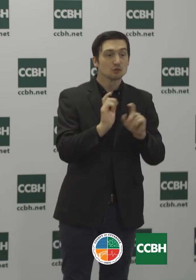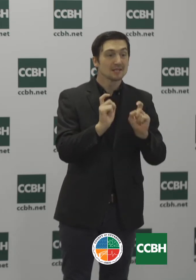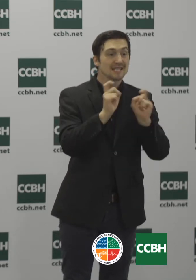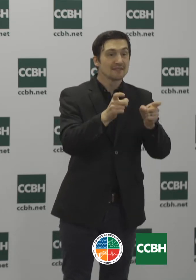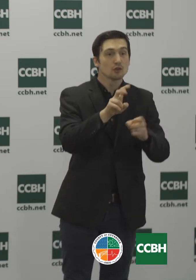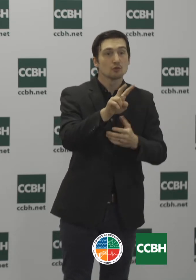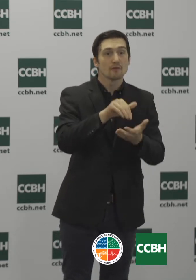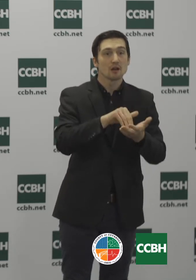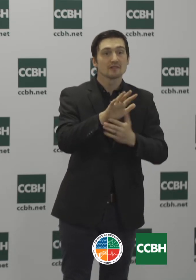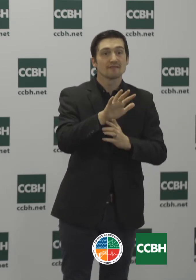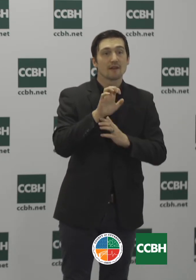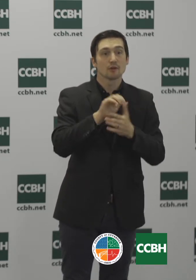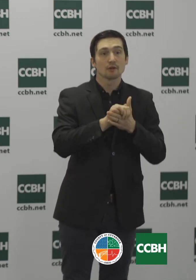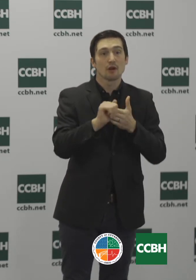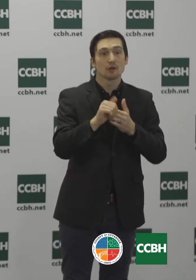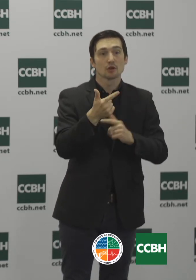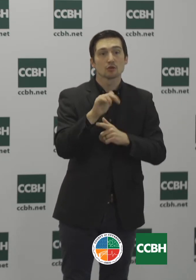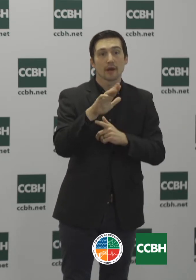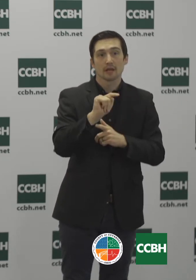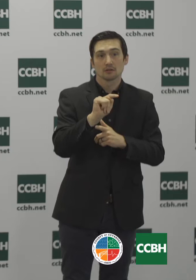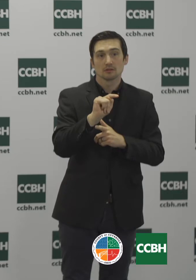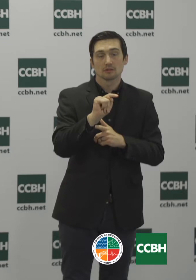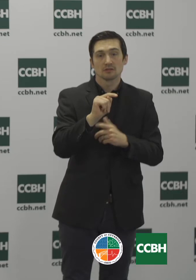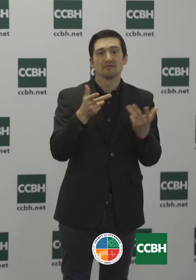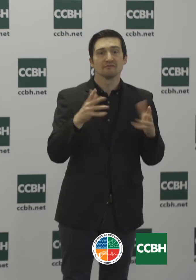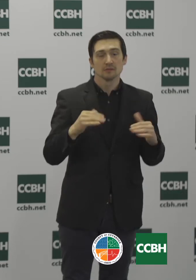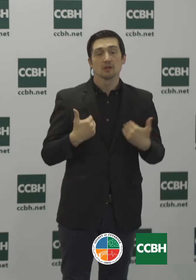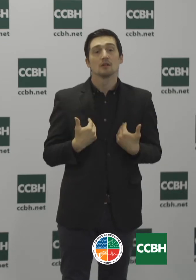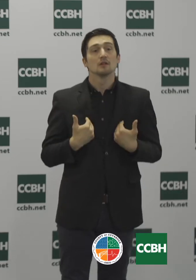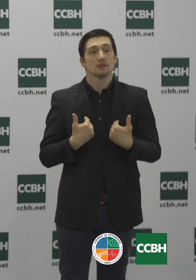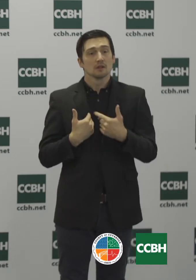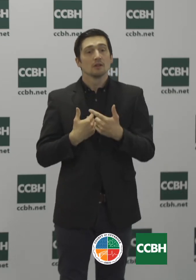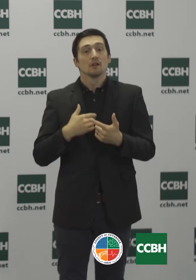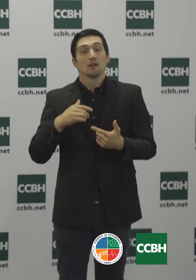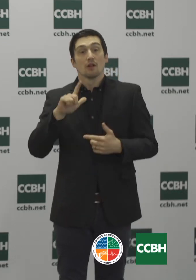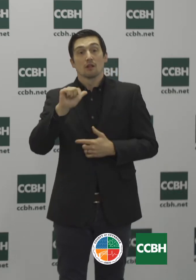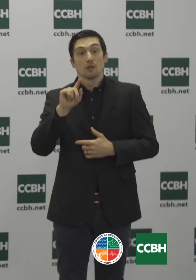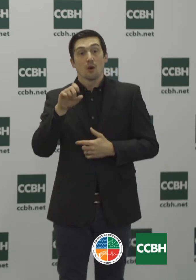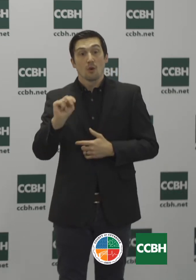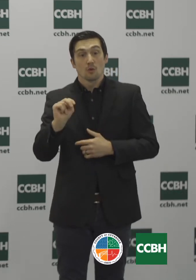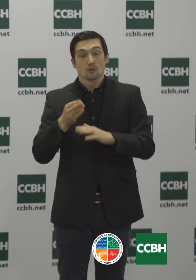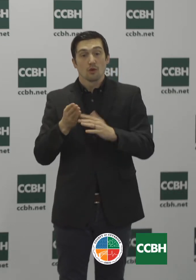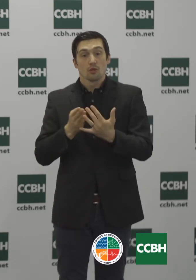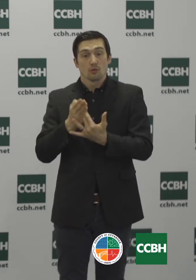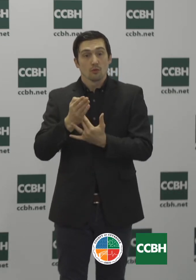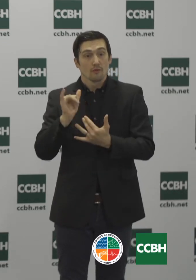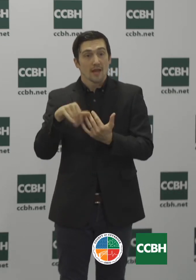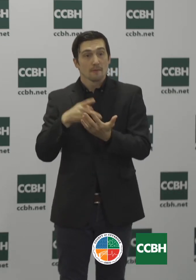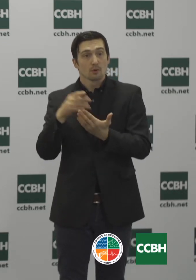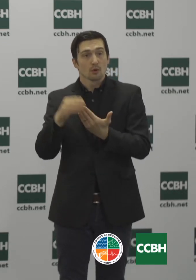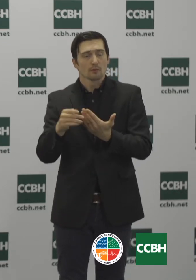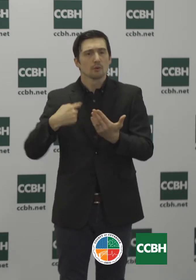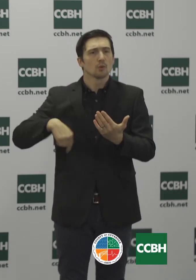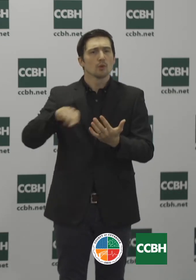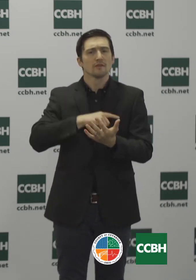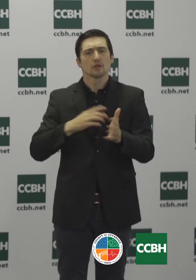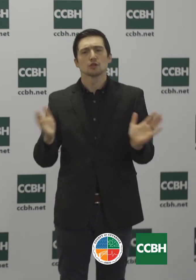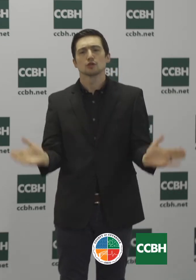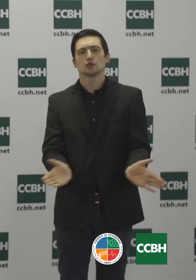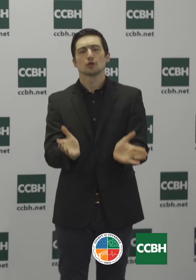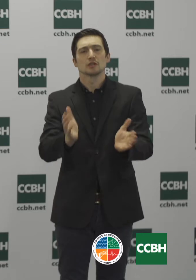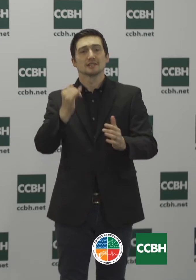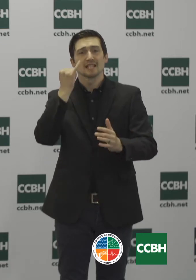grants. We also have loans available through the program, and we've encouraged some of the people